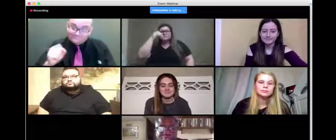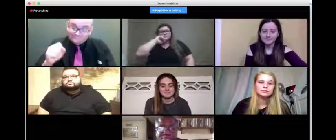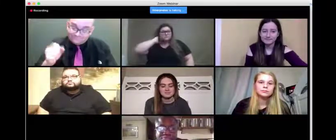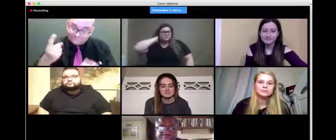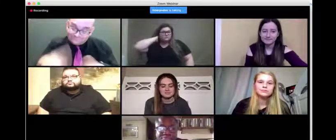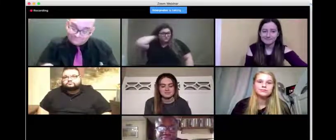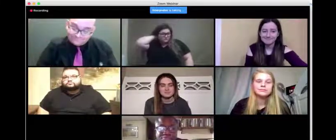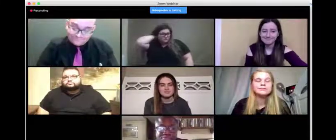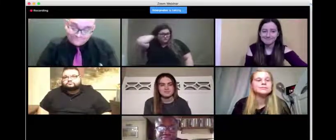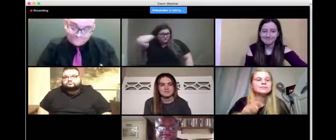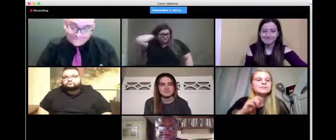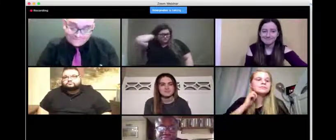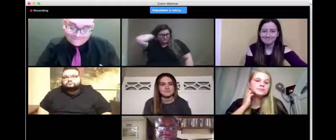I'm curious.